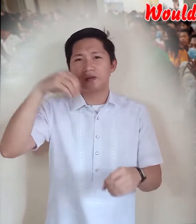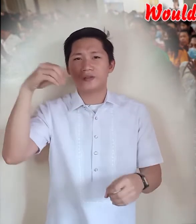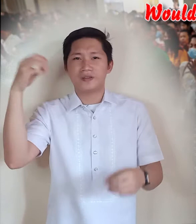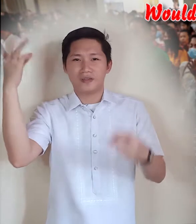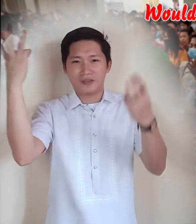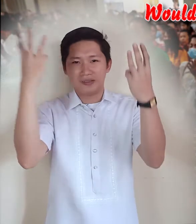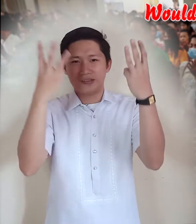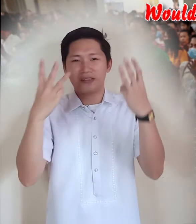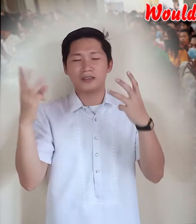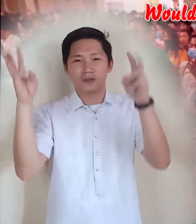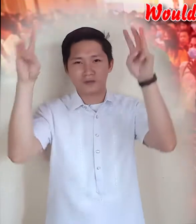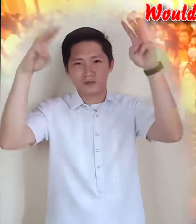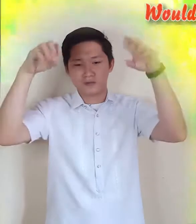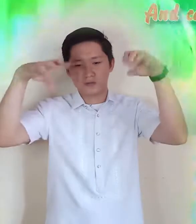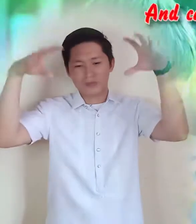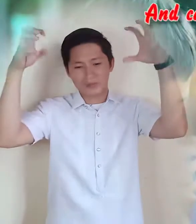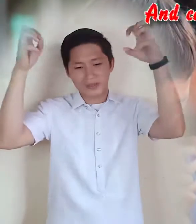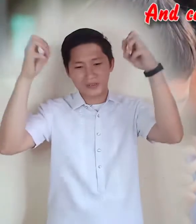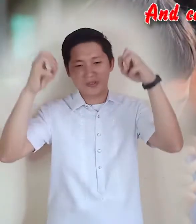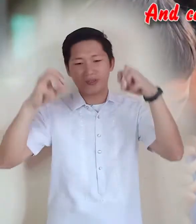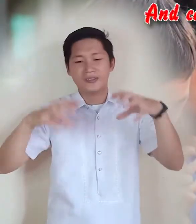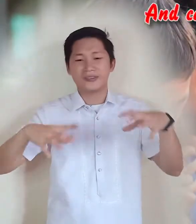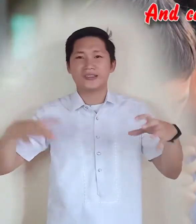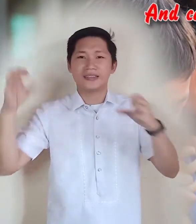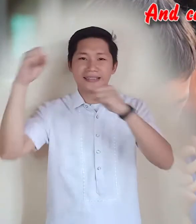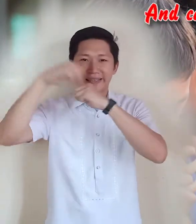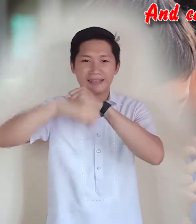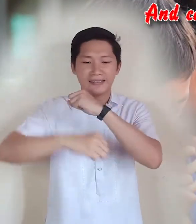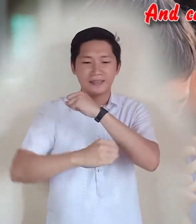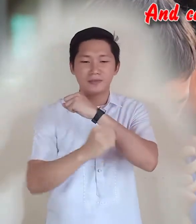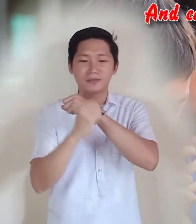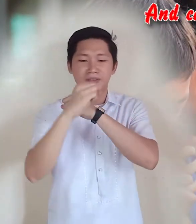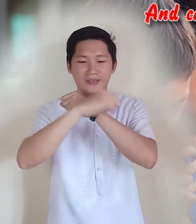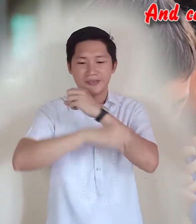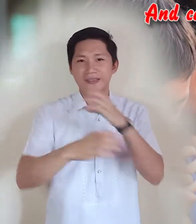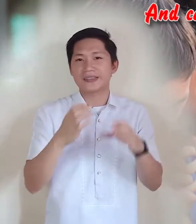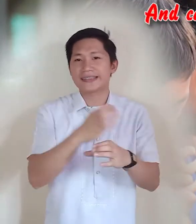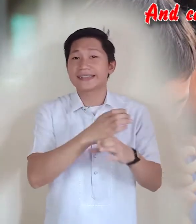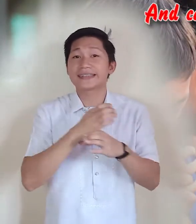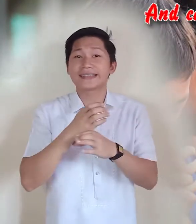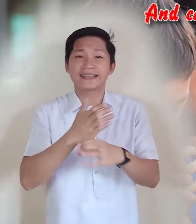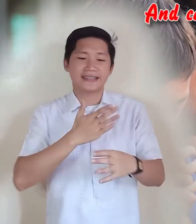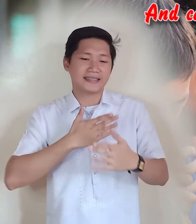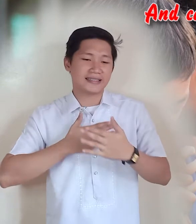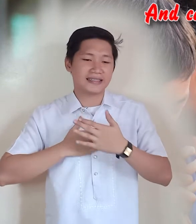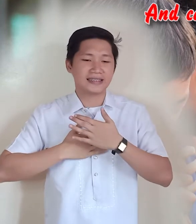the rain and calm the storm in me?